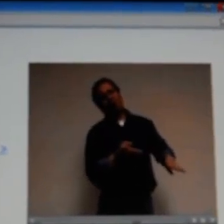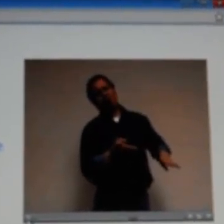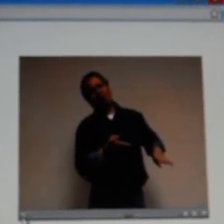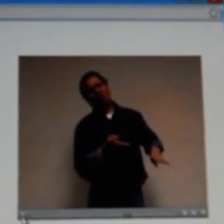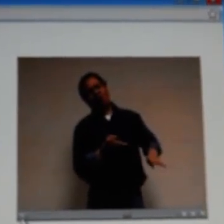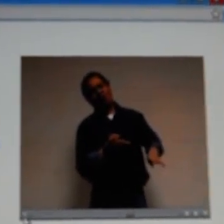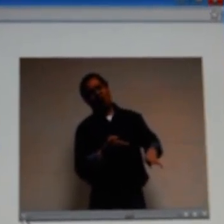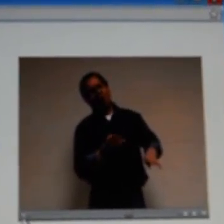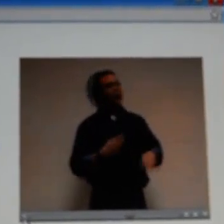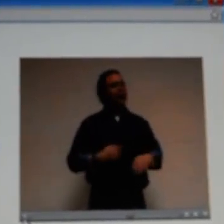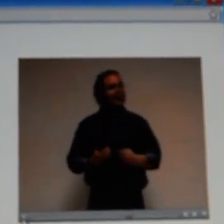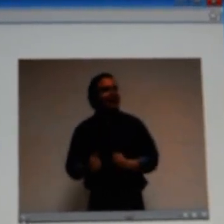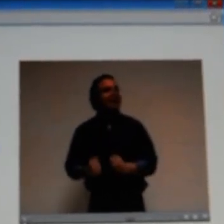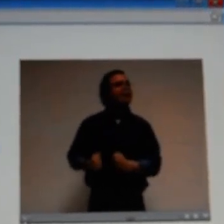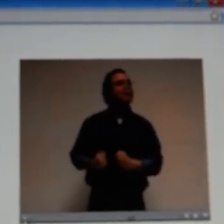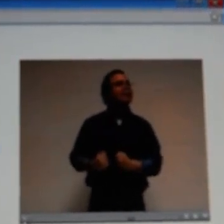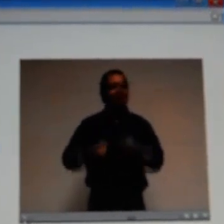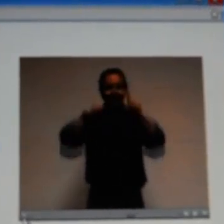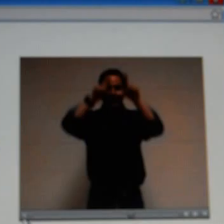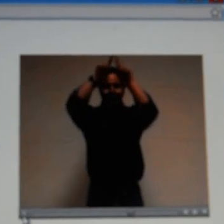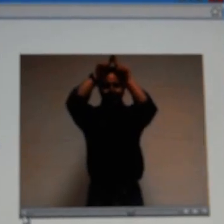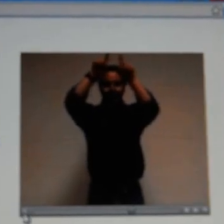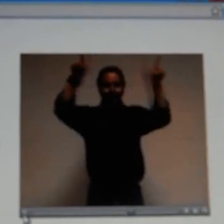And as they're shocking the man,